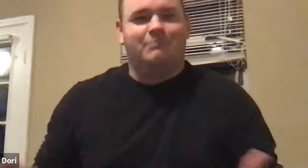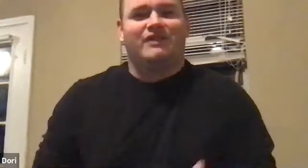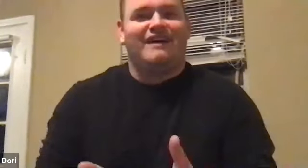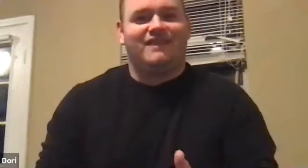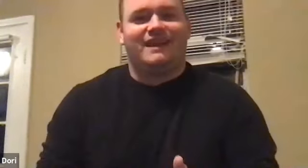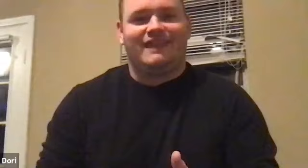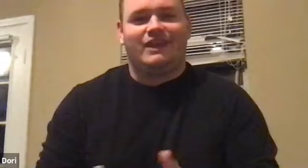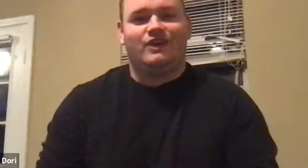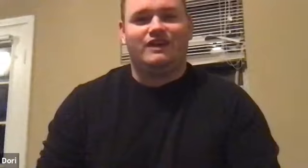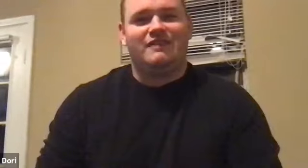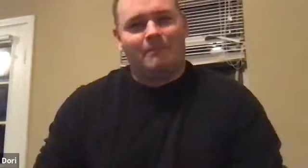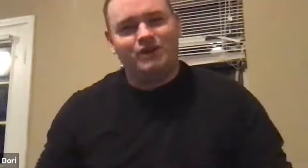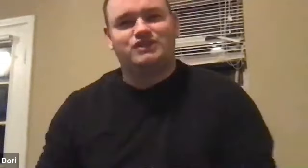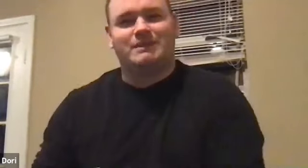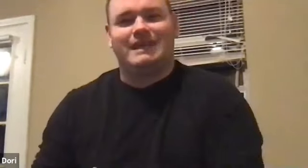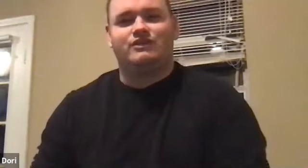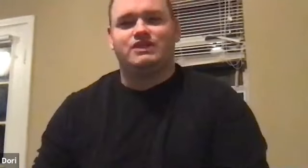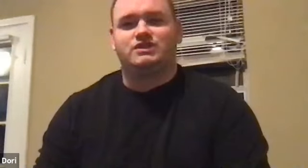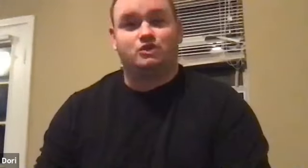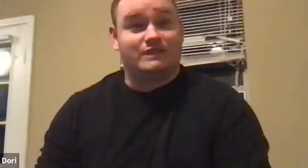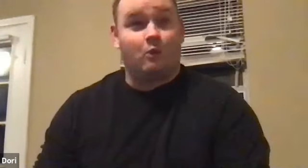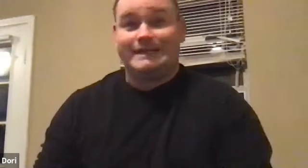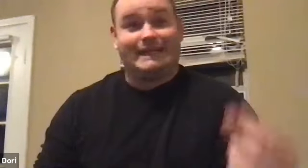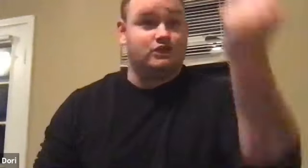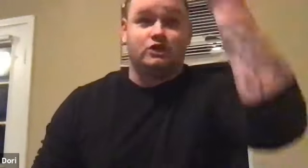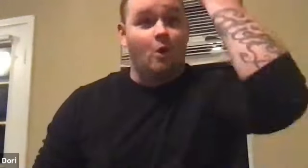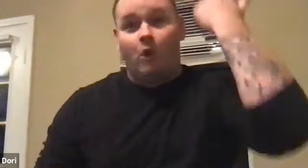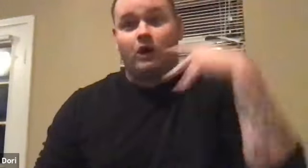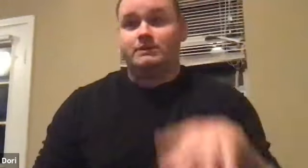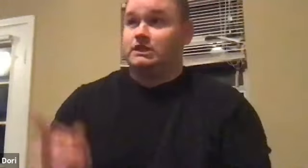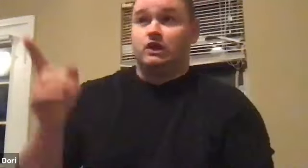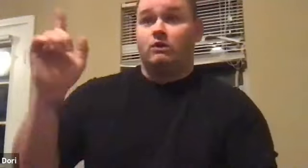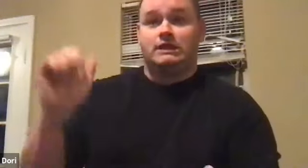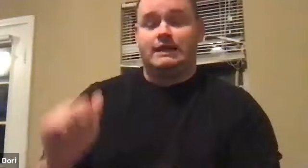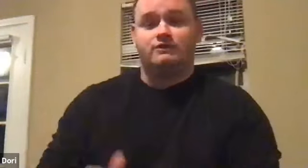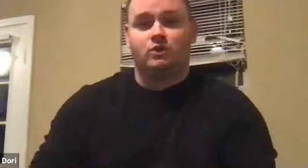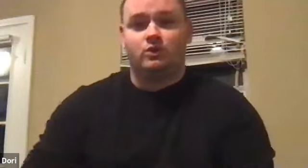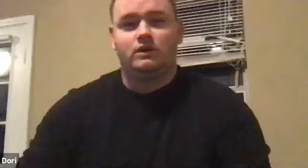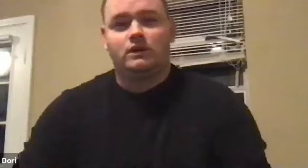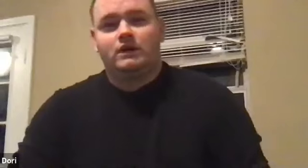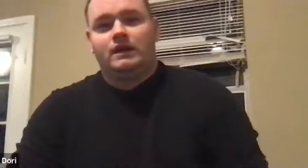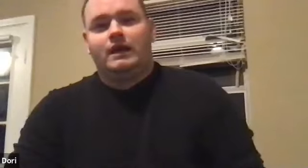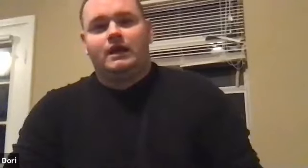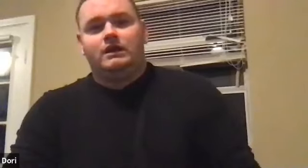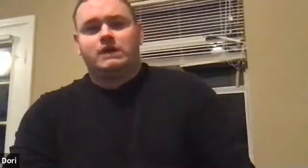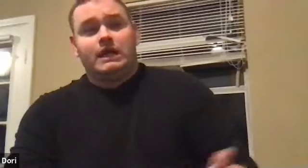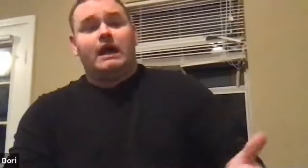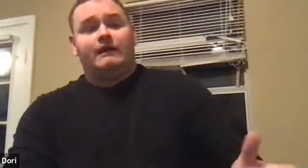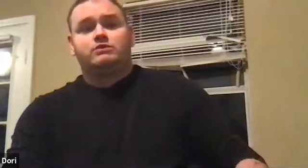put that feeling there that pushed them in that direction? You just think one day they just woke up and said, you're going to the deaf school? And he was like, yeah, that's what I